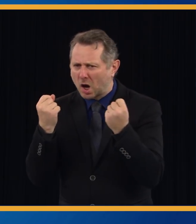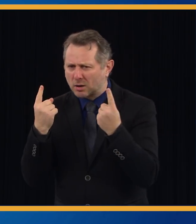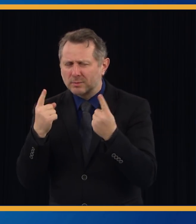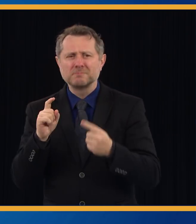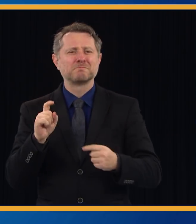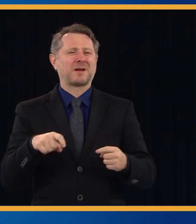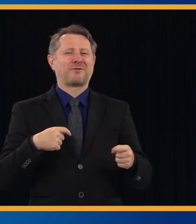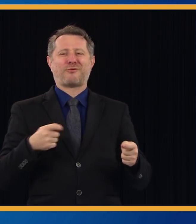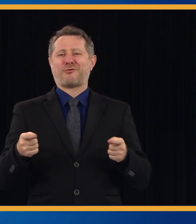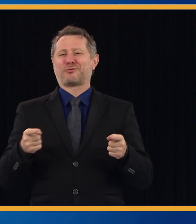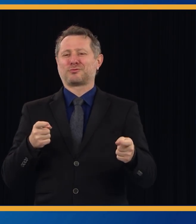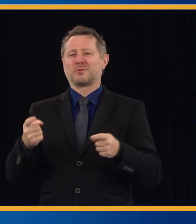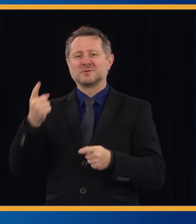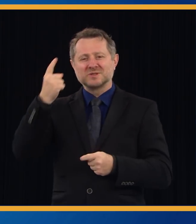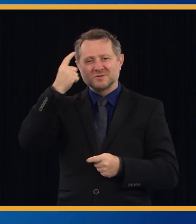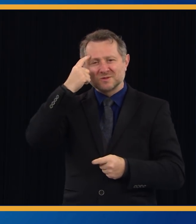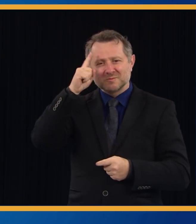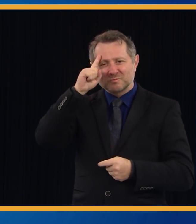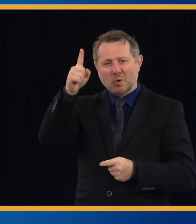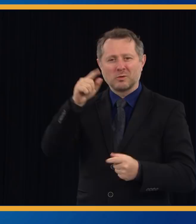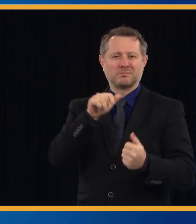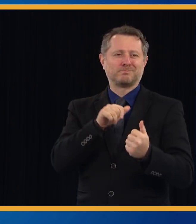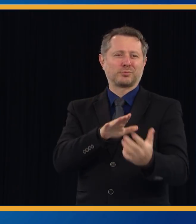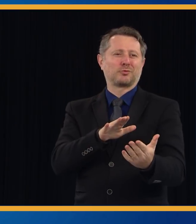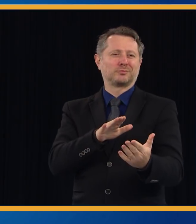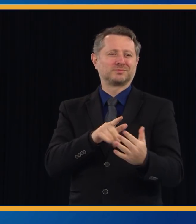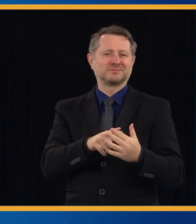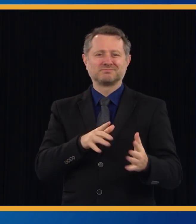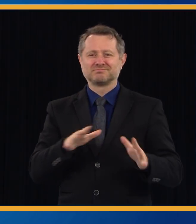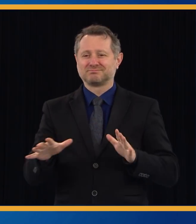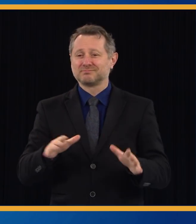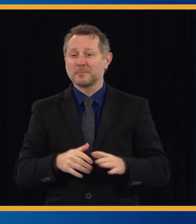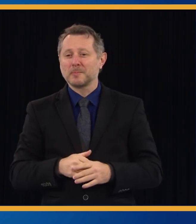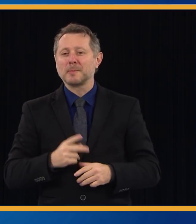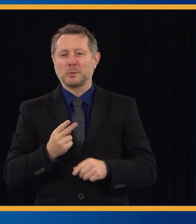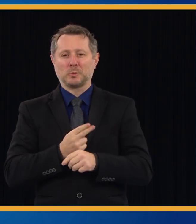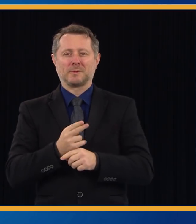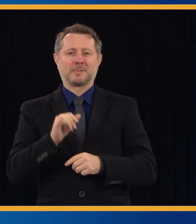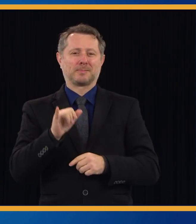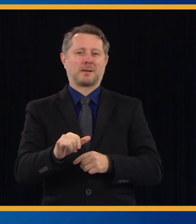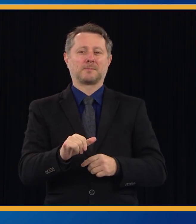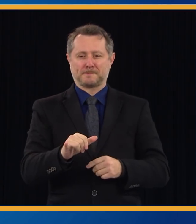intelligently, and this is the definition of intelligence in this context.